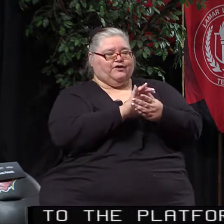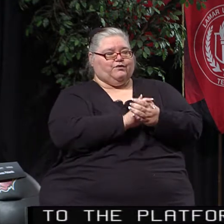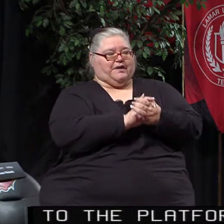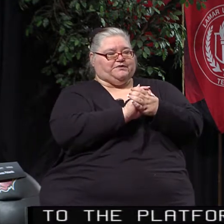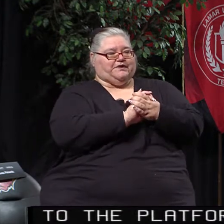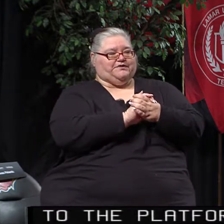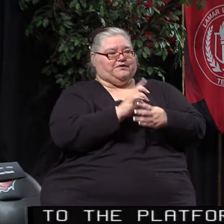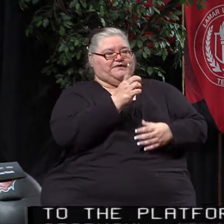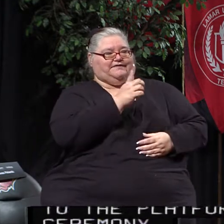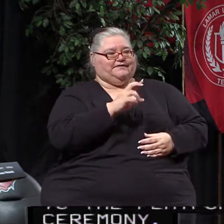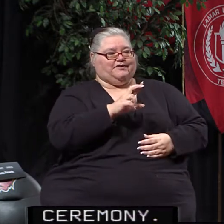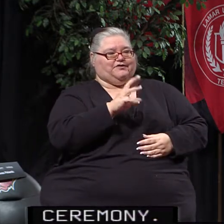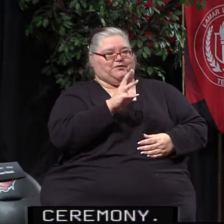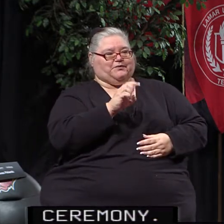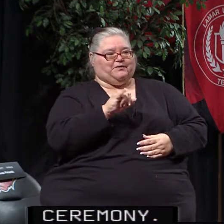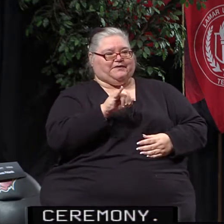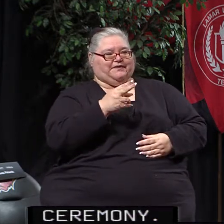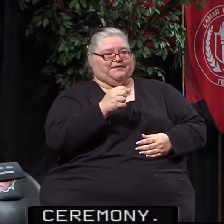Congratulations, Dr. Demissi.